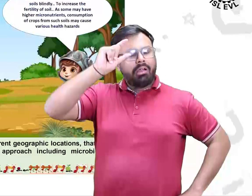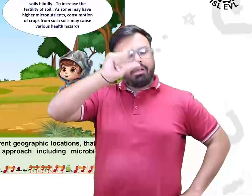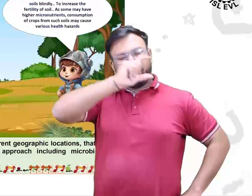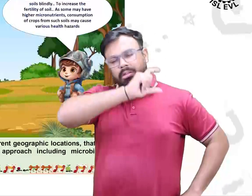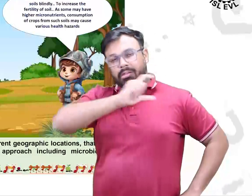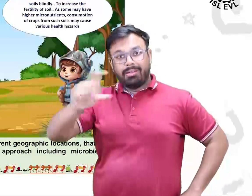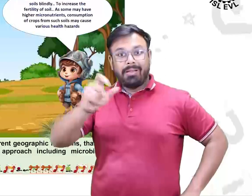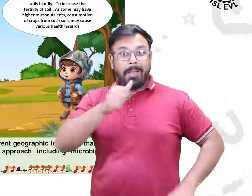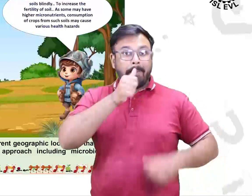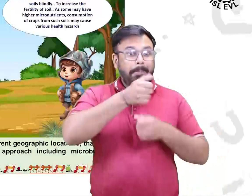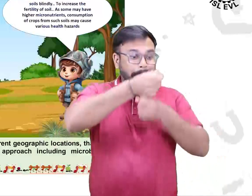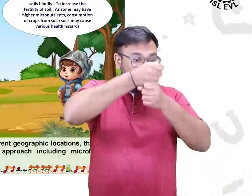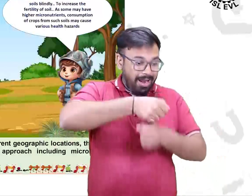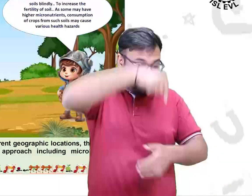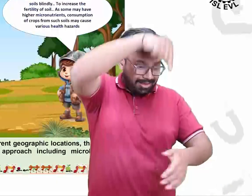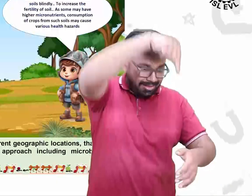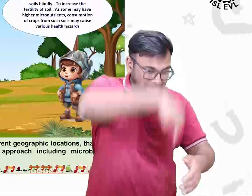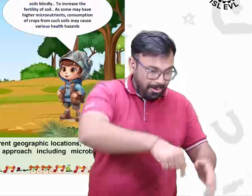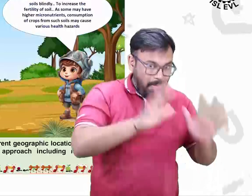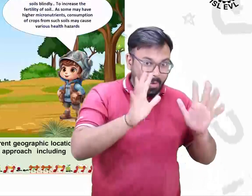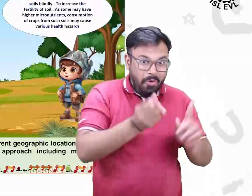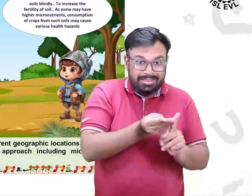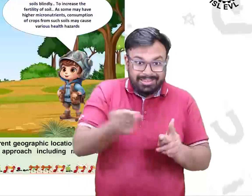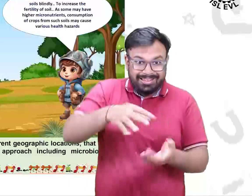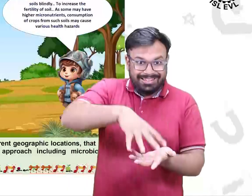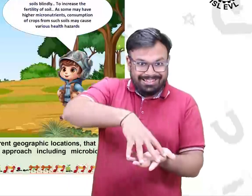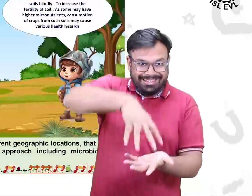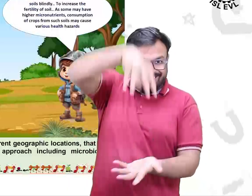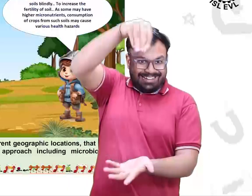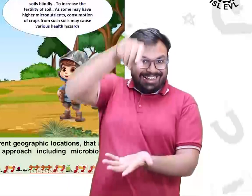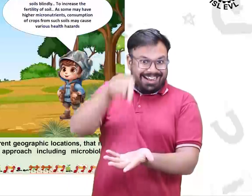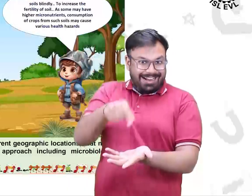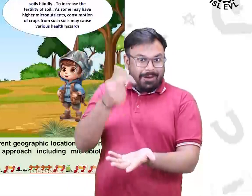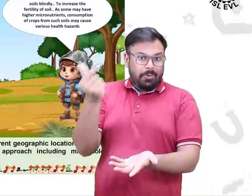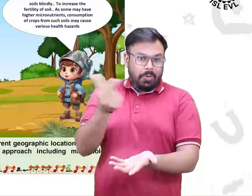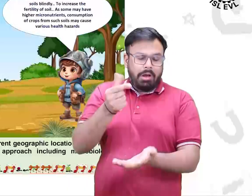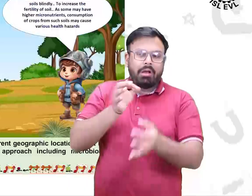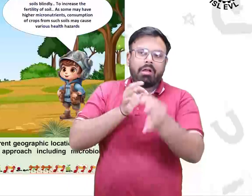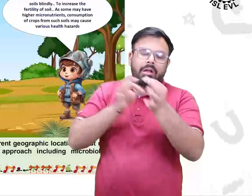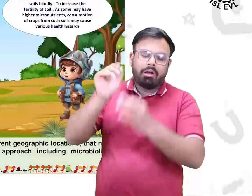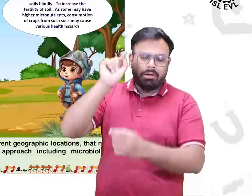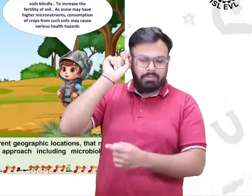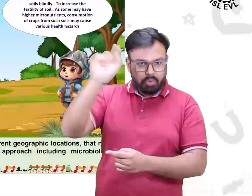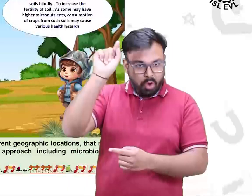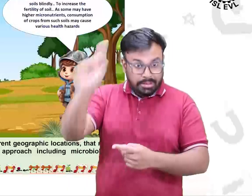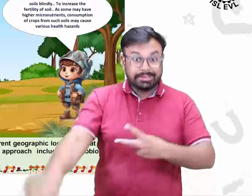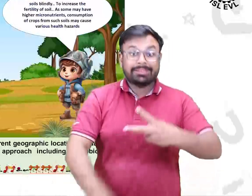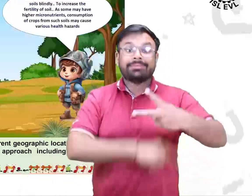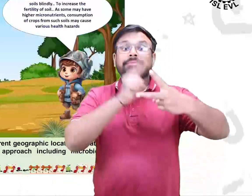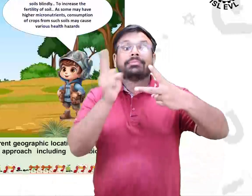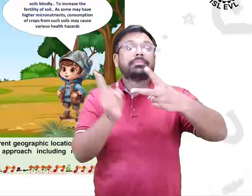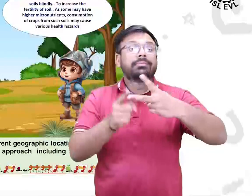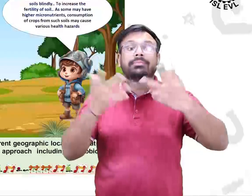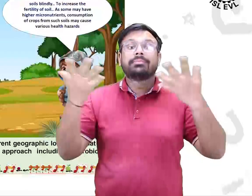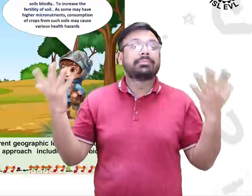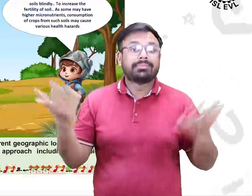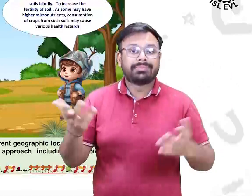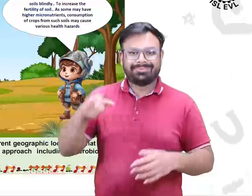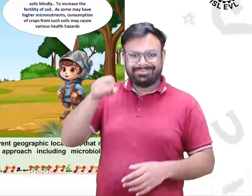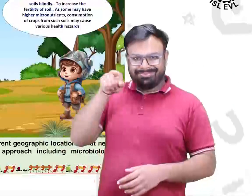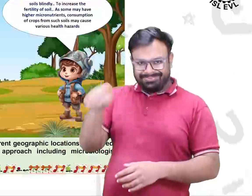Now I understand the groundwater near mounds can be obtained